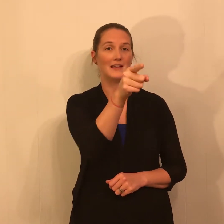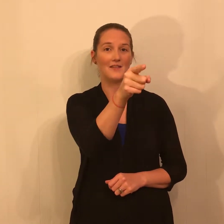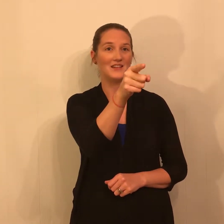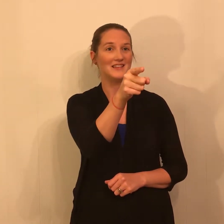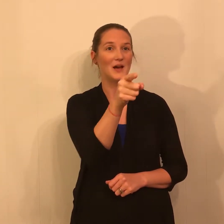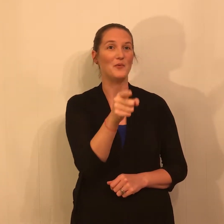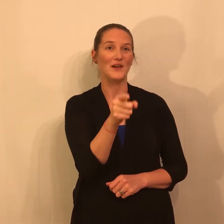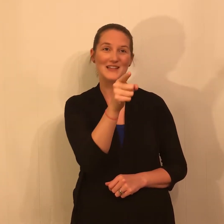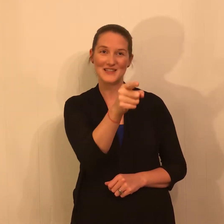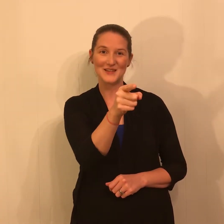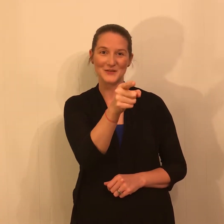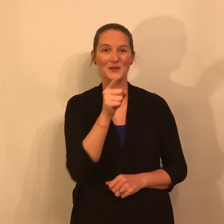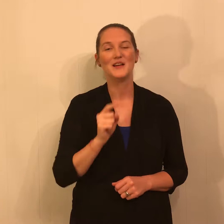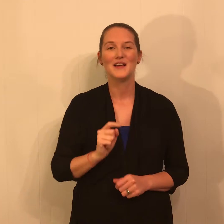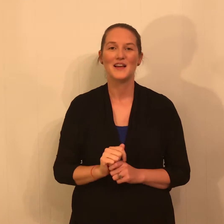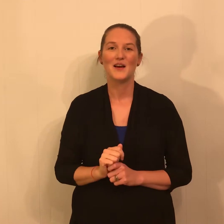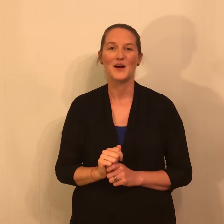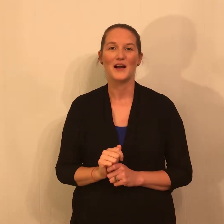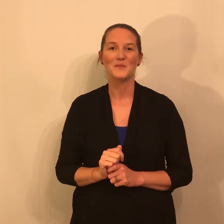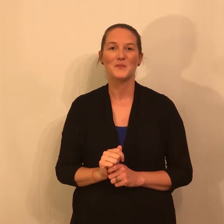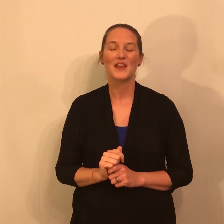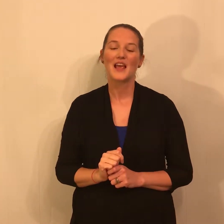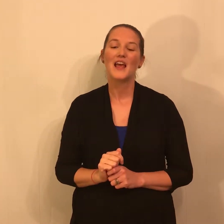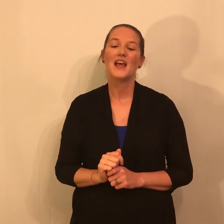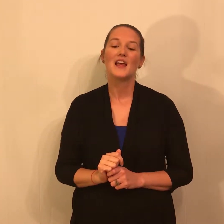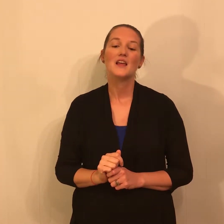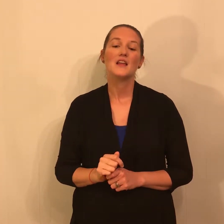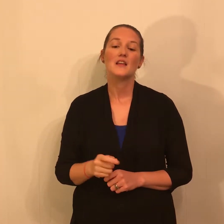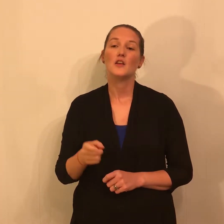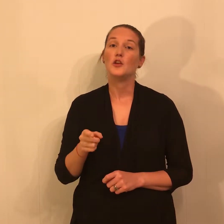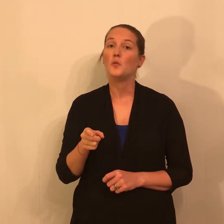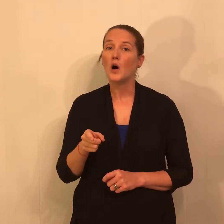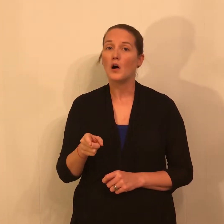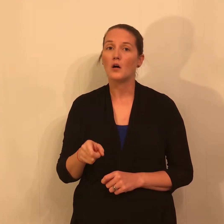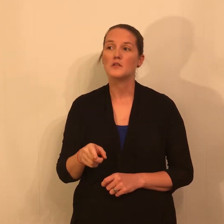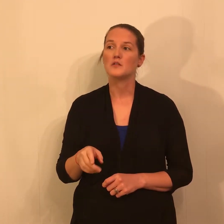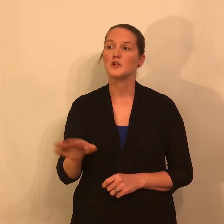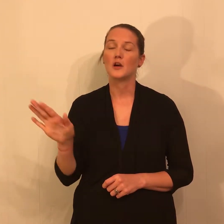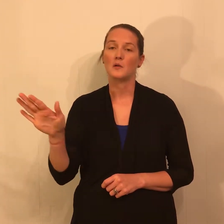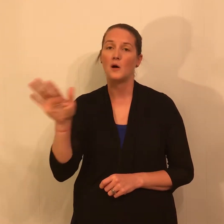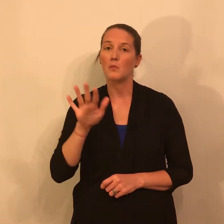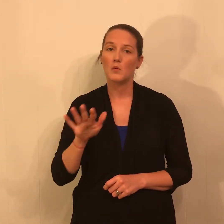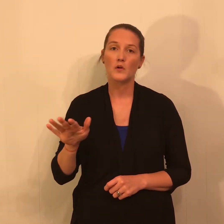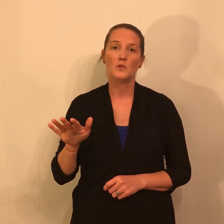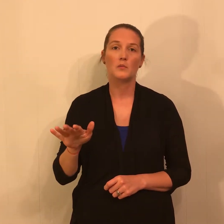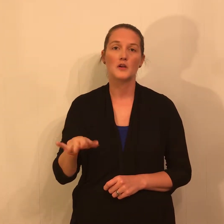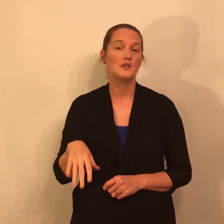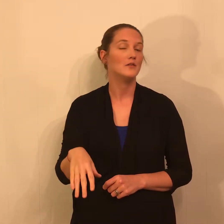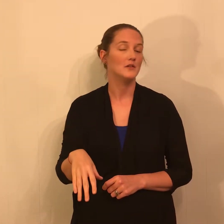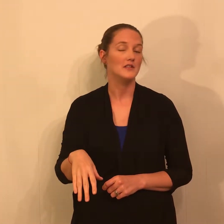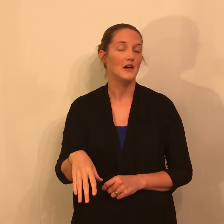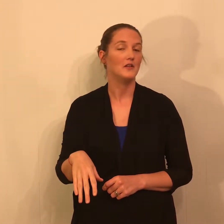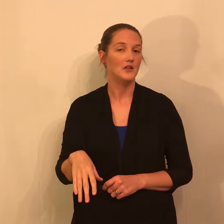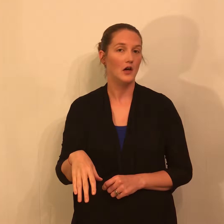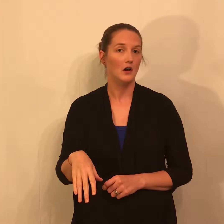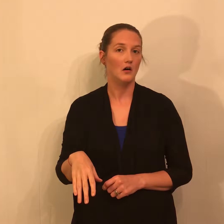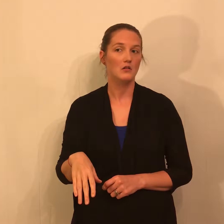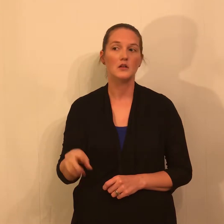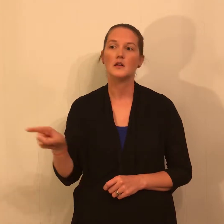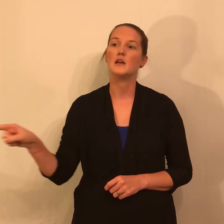Kevin, I'm pointing to you. All right? You all, so if you're talking about more than one person, or in the South, y'all, you